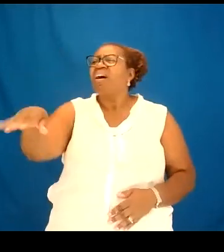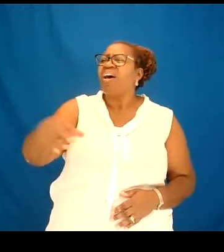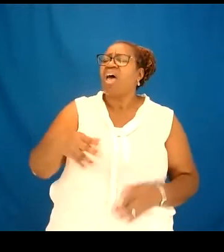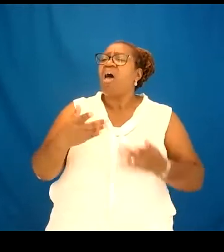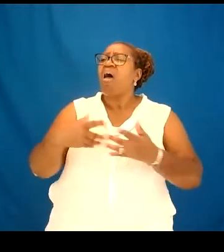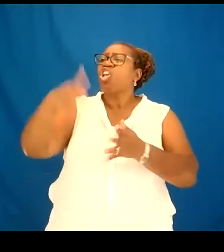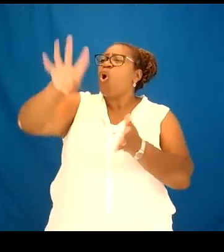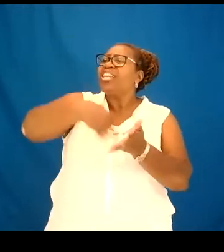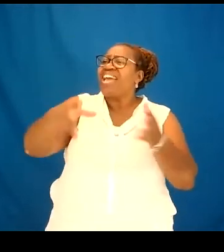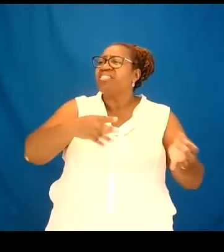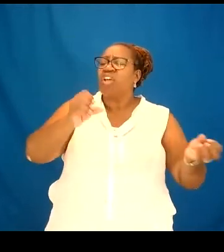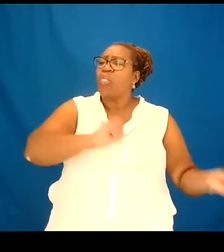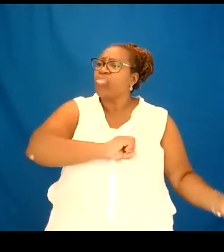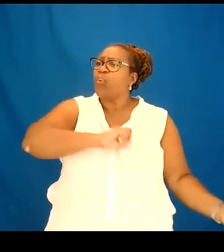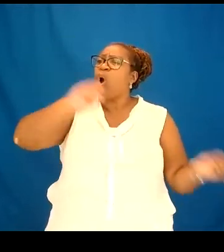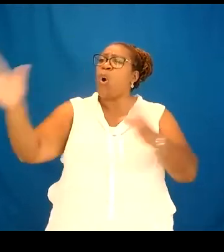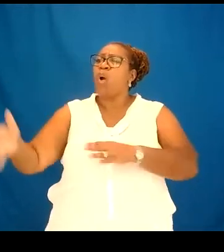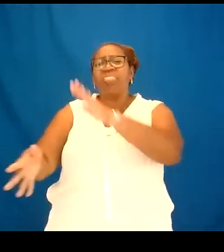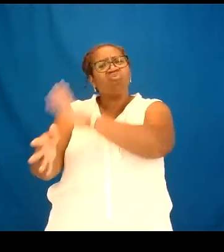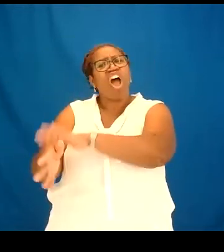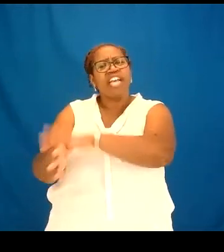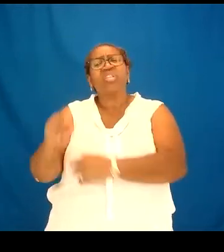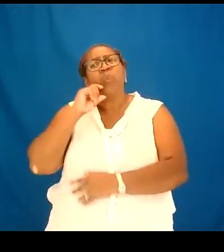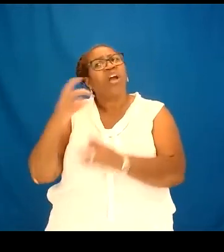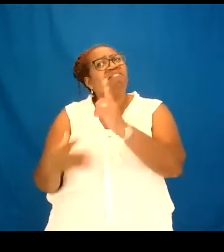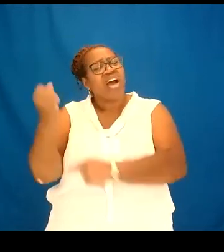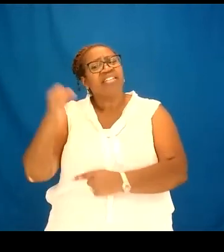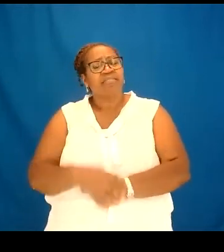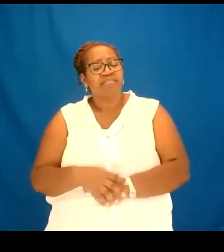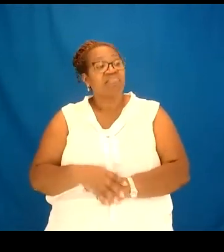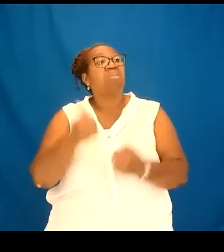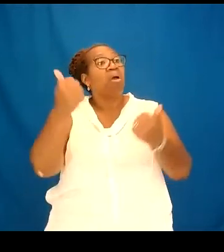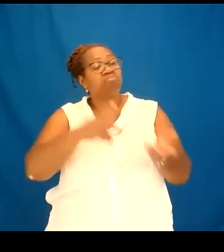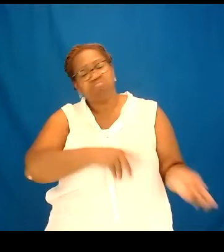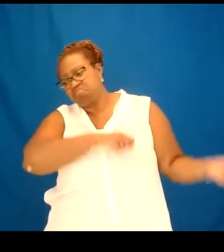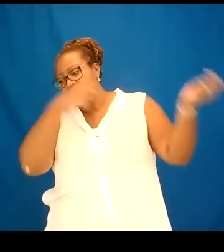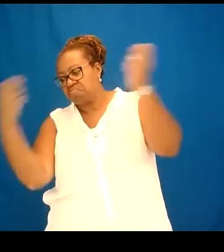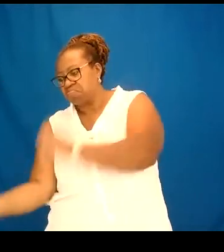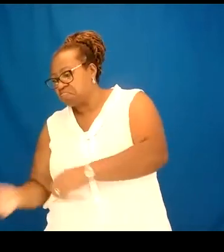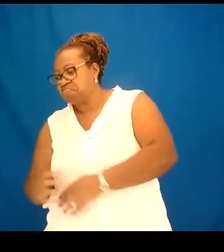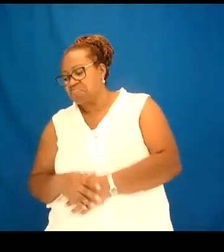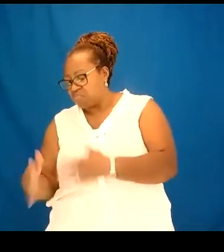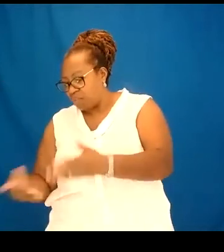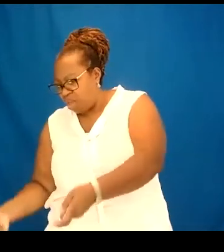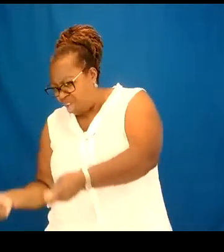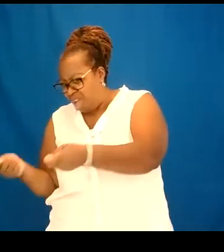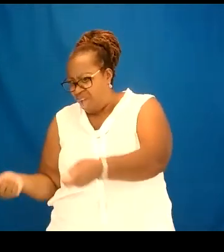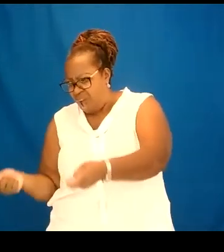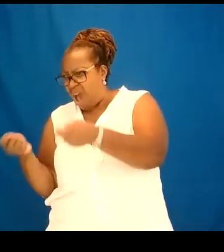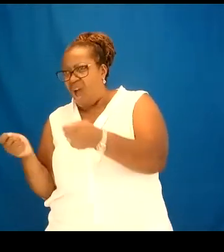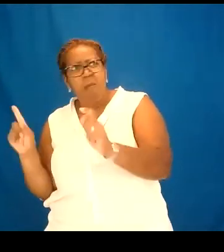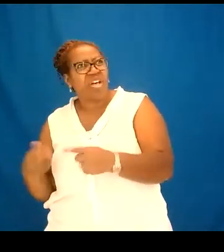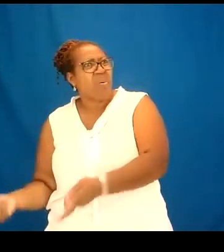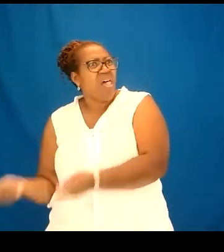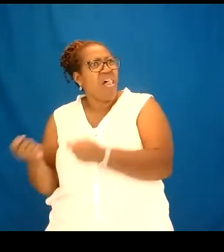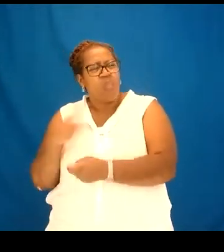right side of the boat, and you will find some." When they did, they were unable to haul the net in because of the large